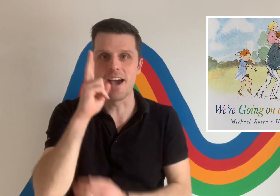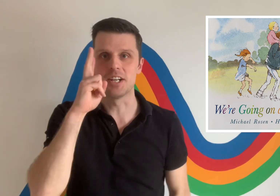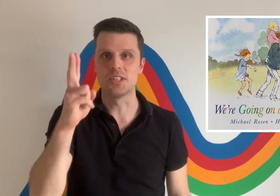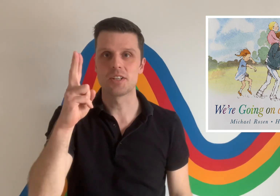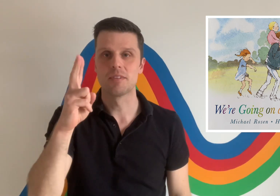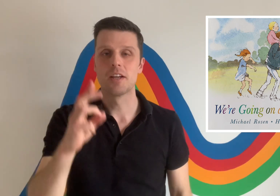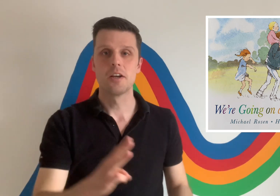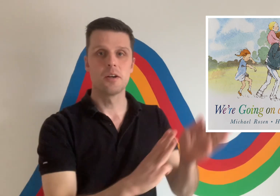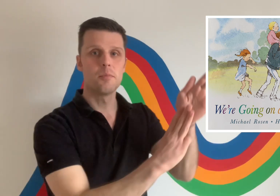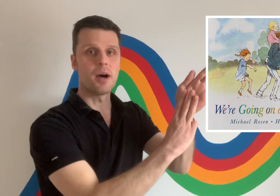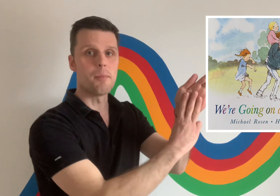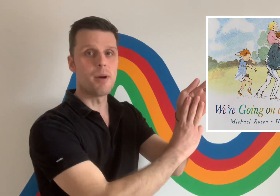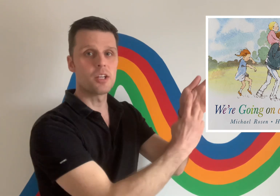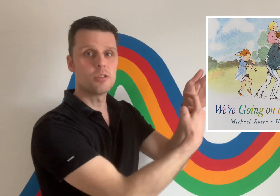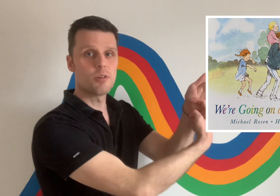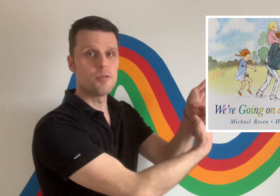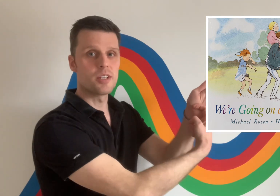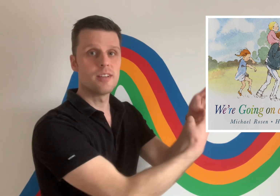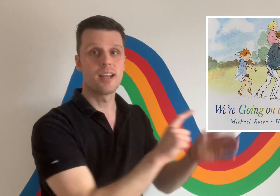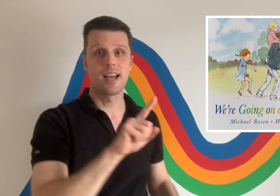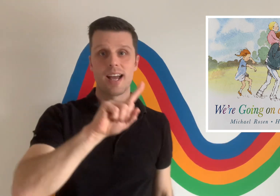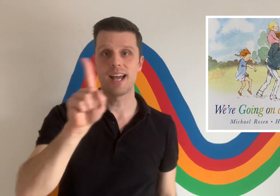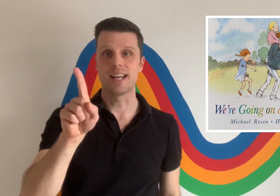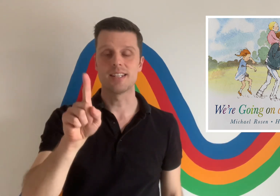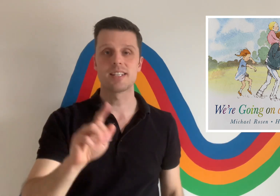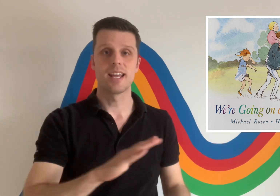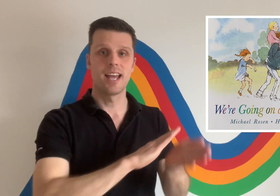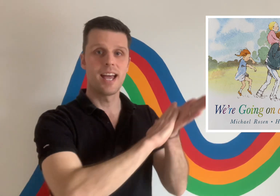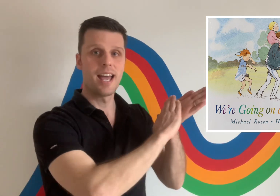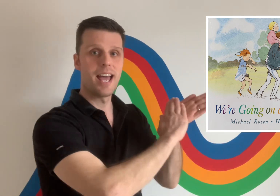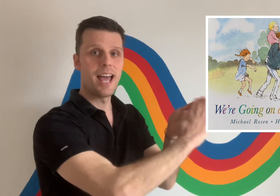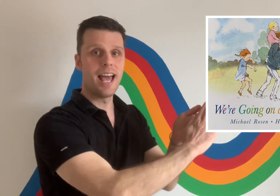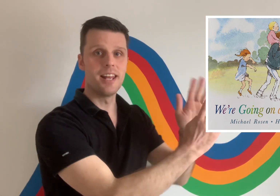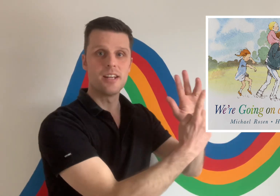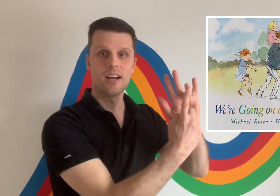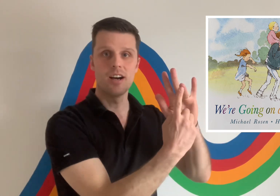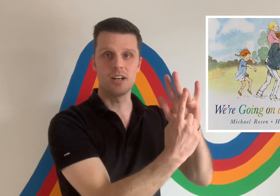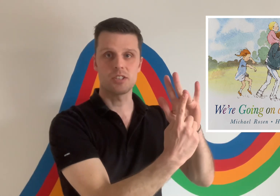Hunt by Michael Rosen and Helen Oxenbury.